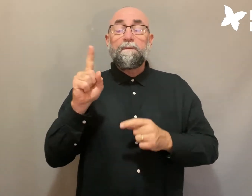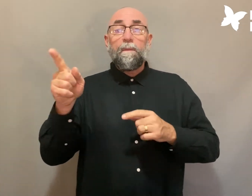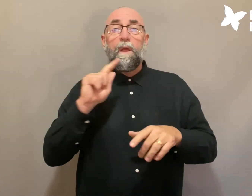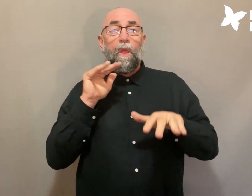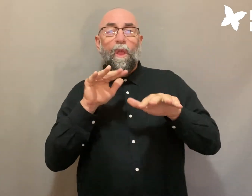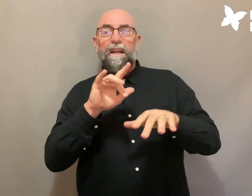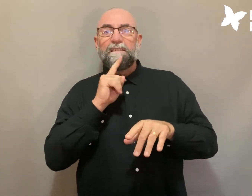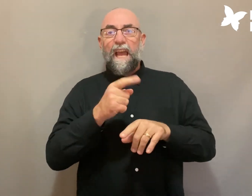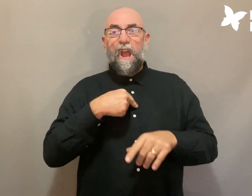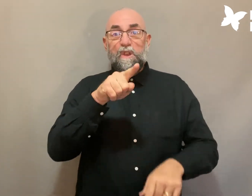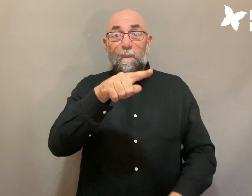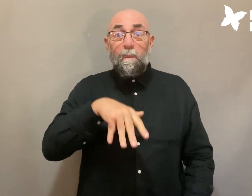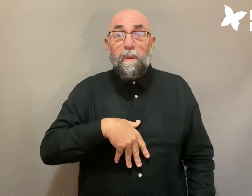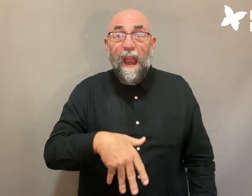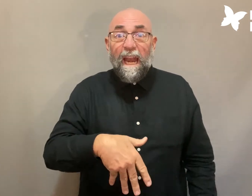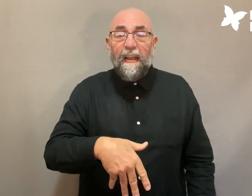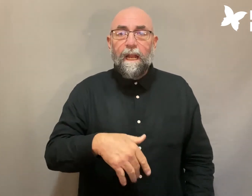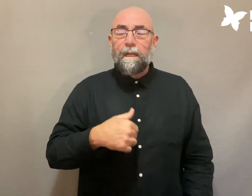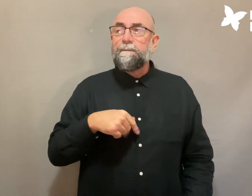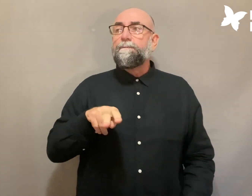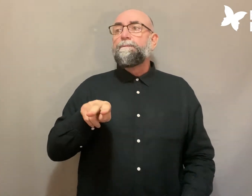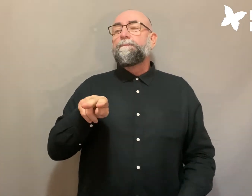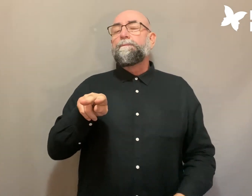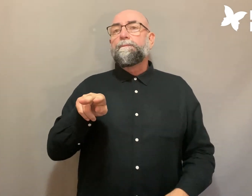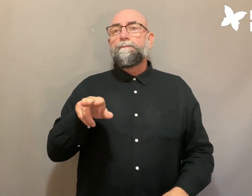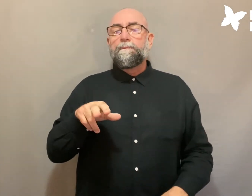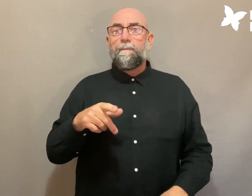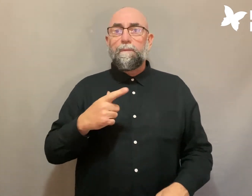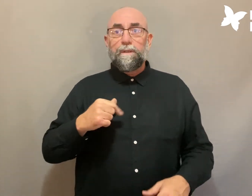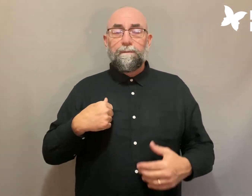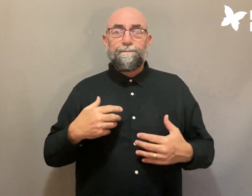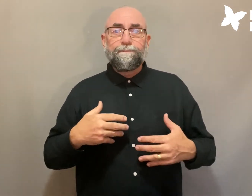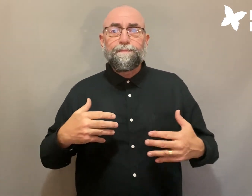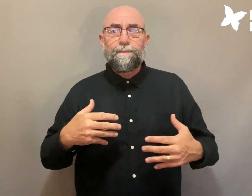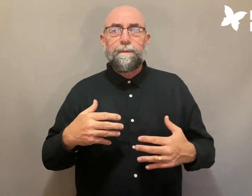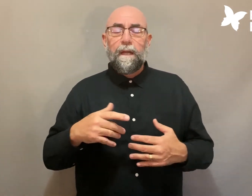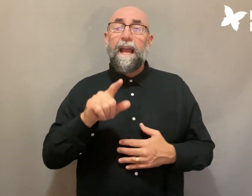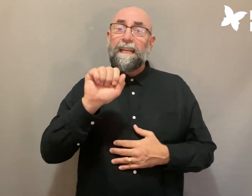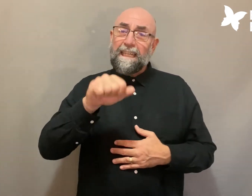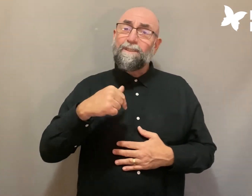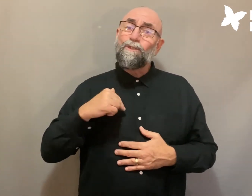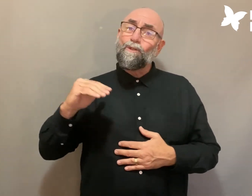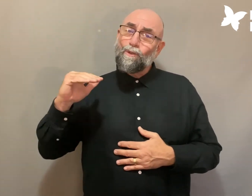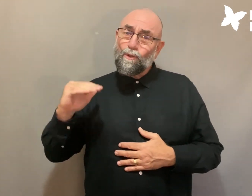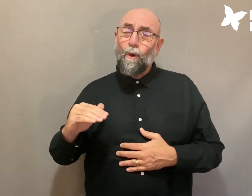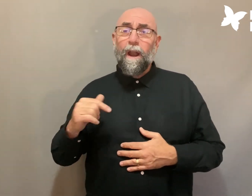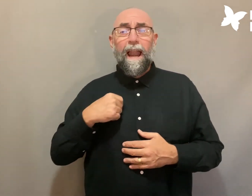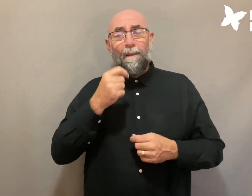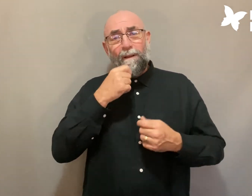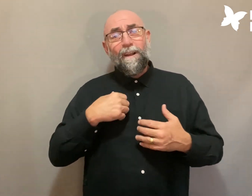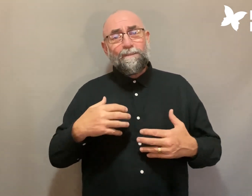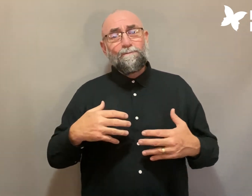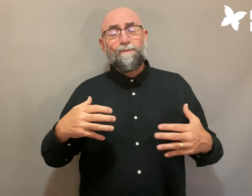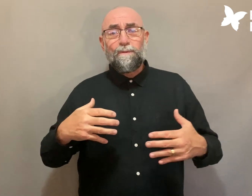of my size, and I was a short kid, I was a chubby kid, I'm not going to lie about it,